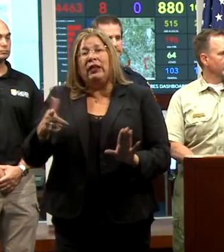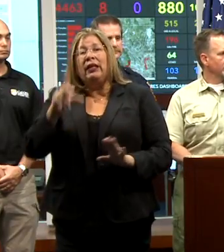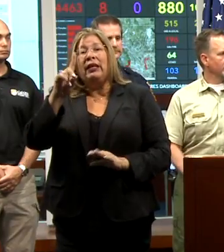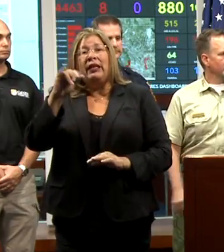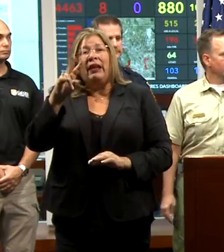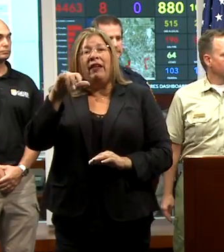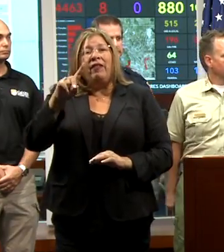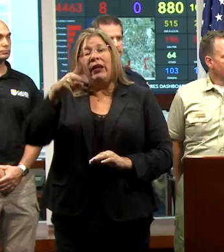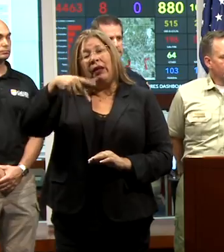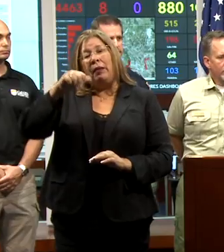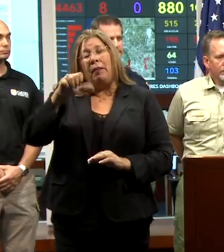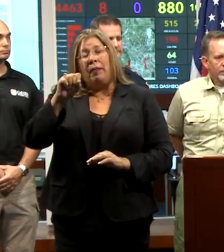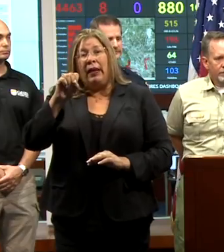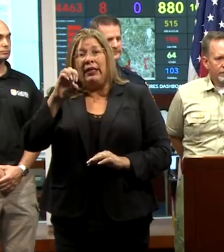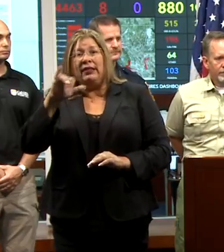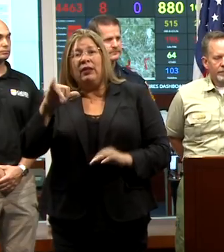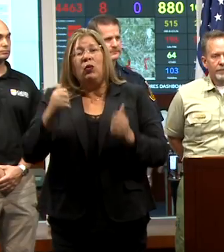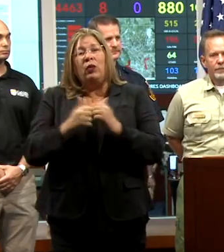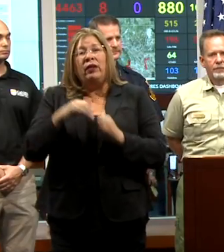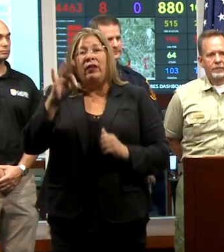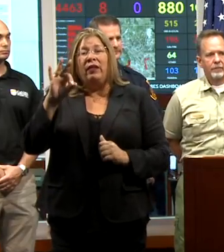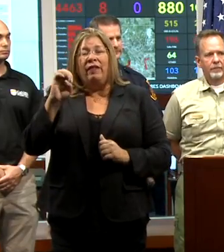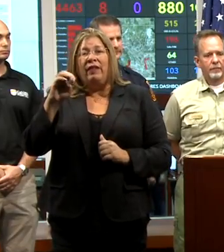FEMA. Thank you.